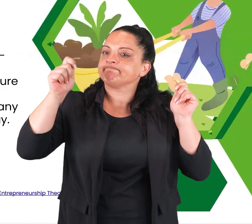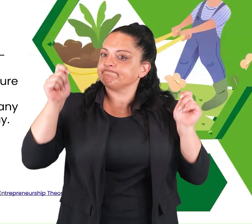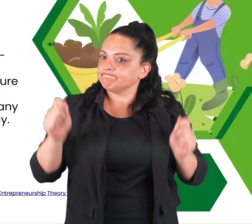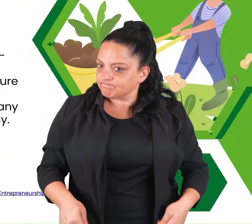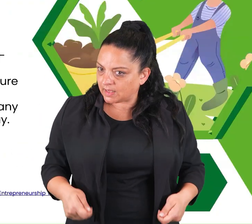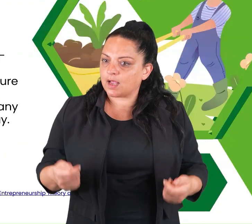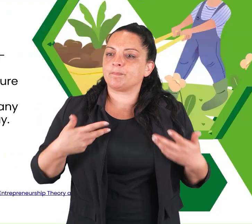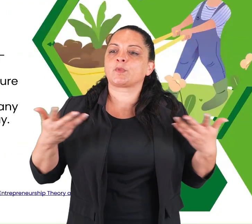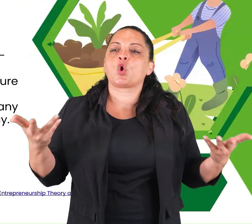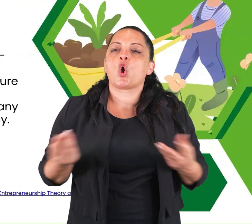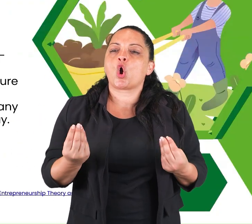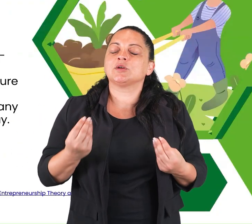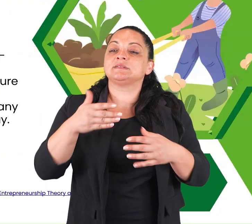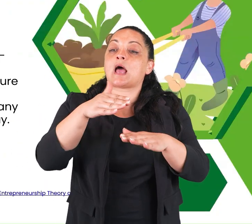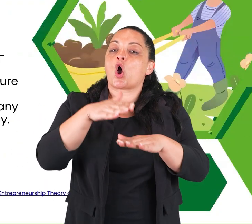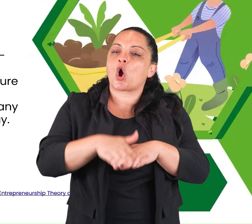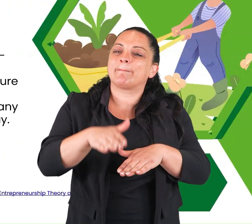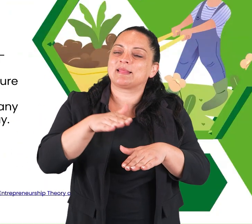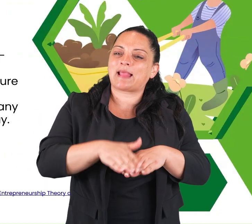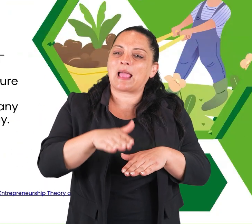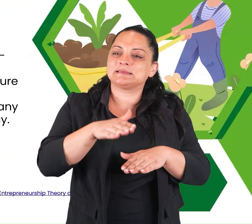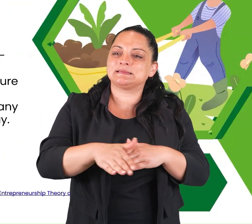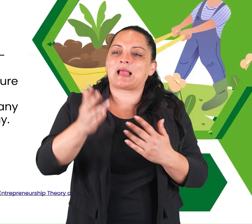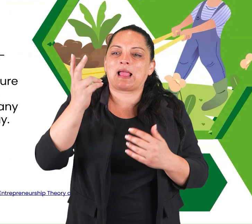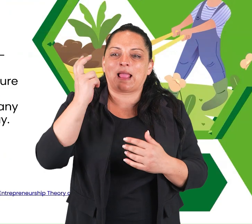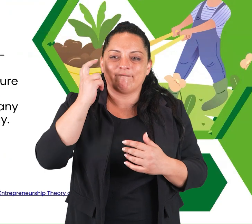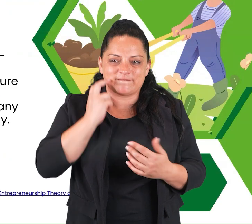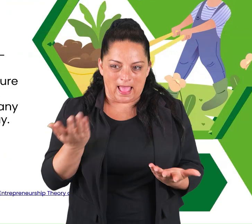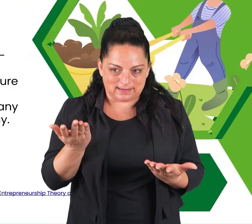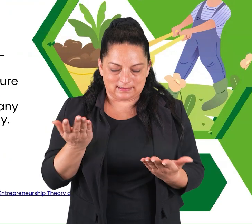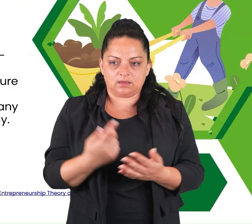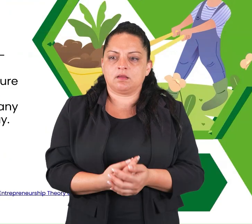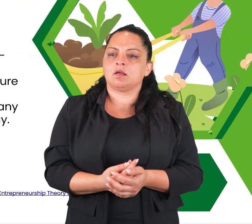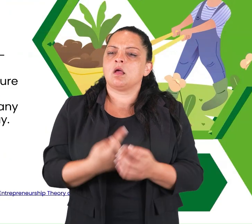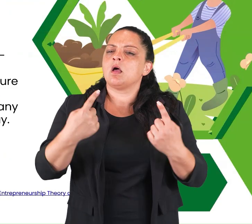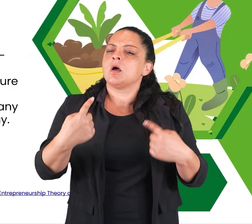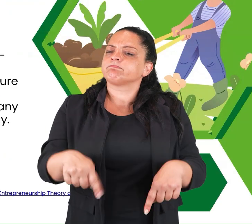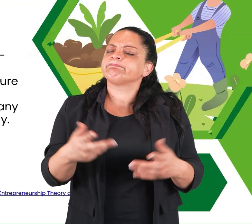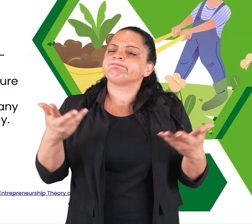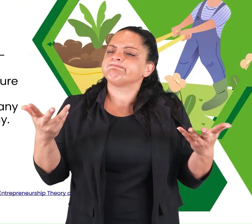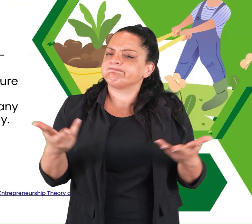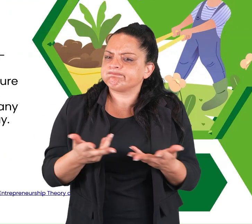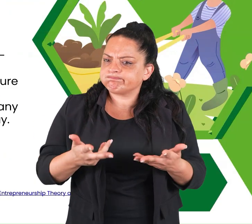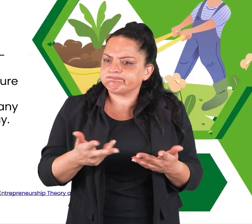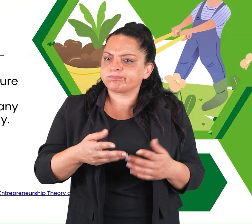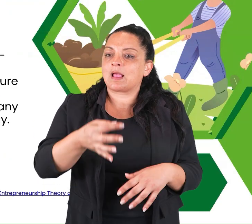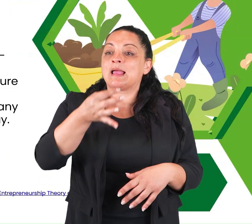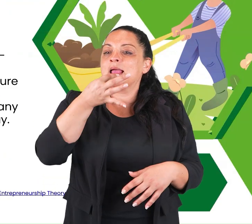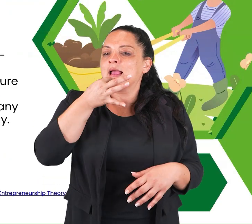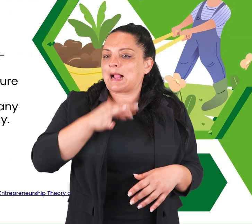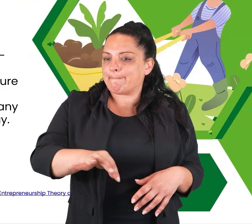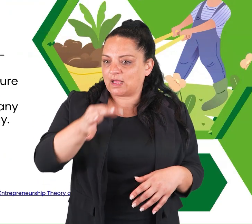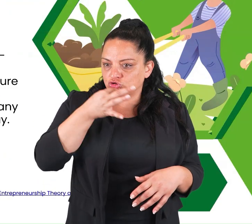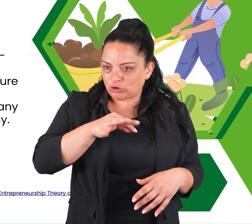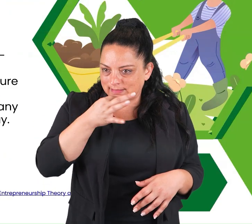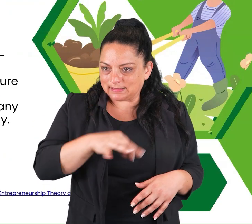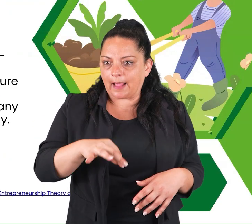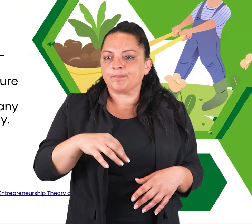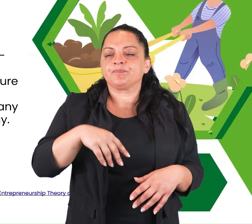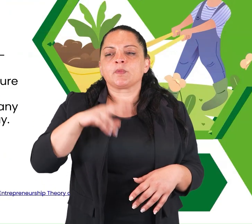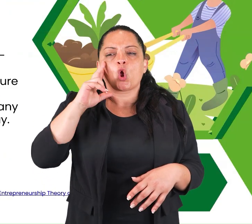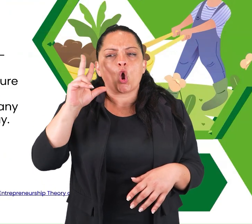Starting with what green skills are. Green skills are the